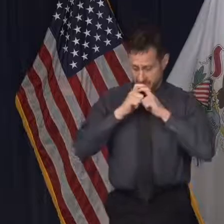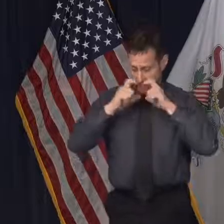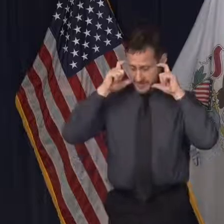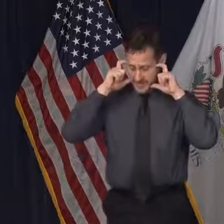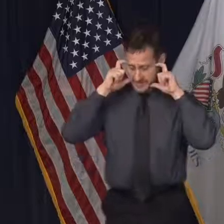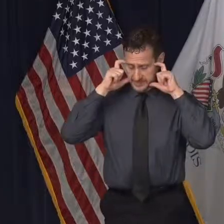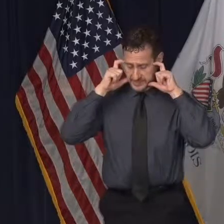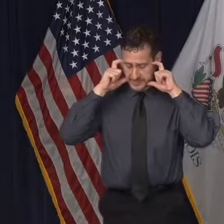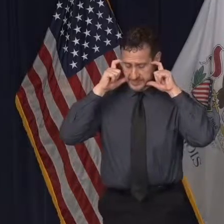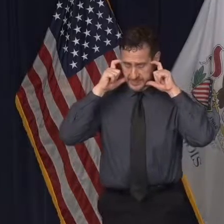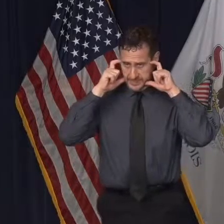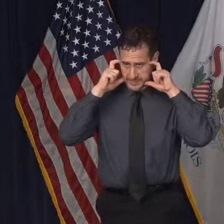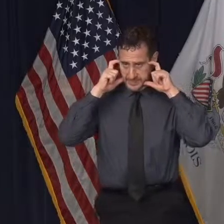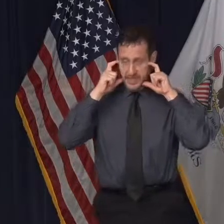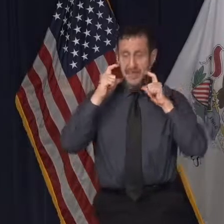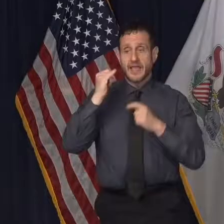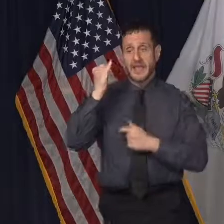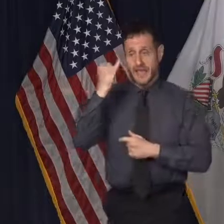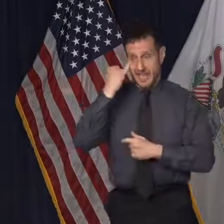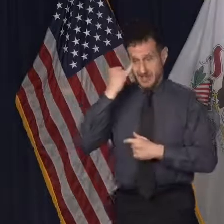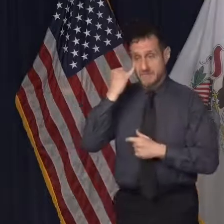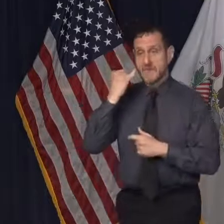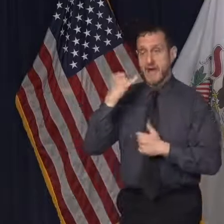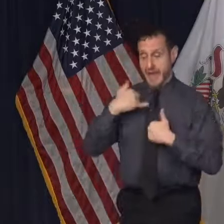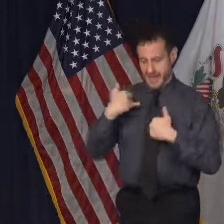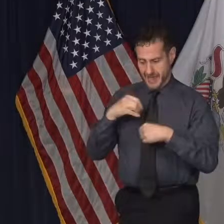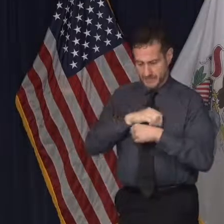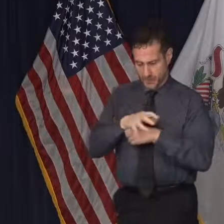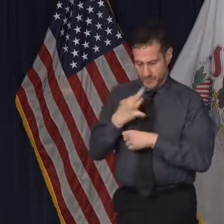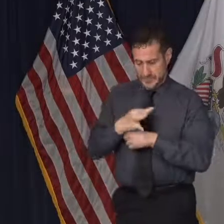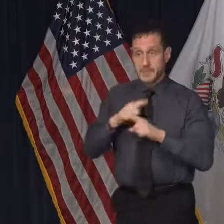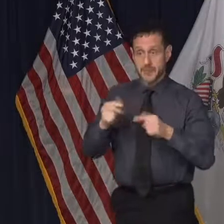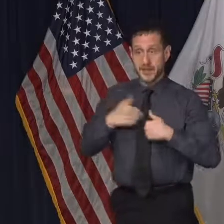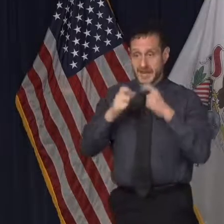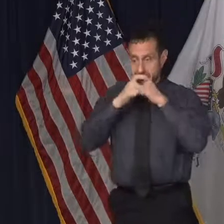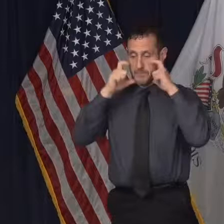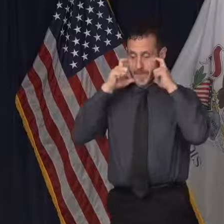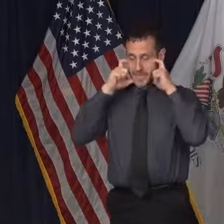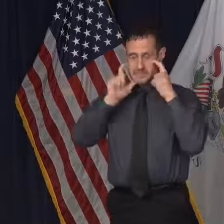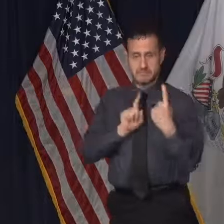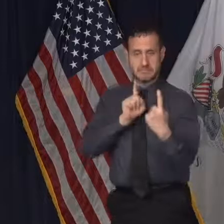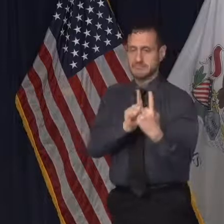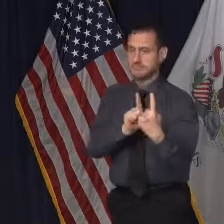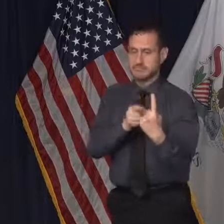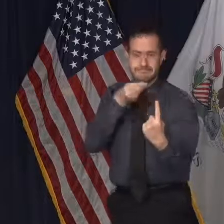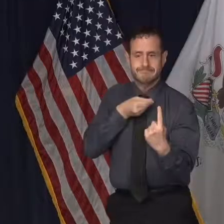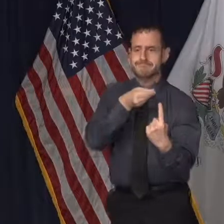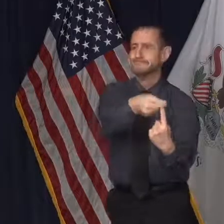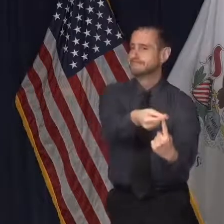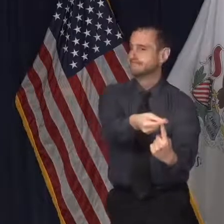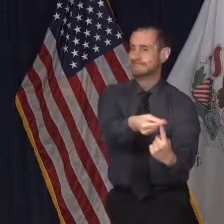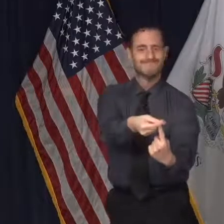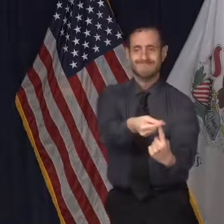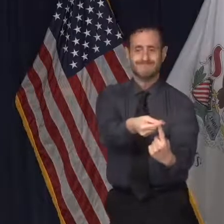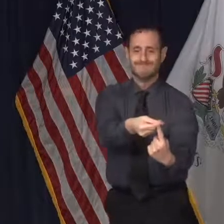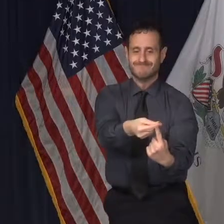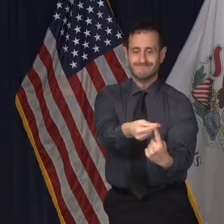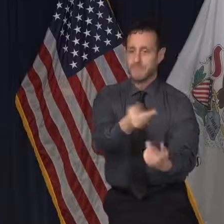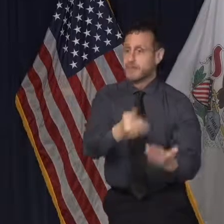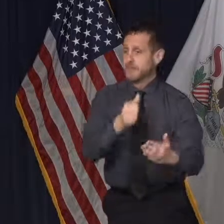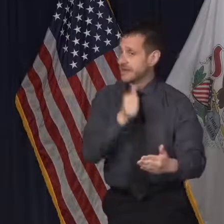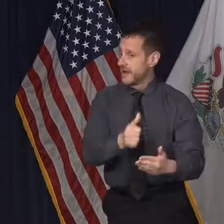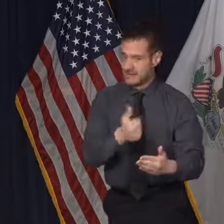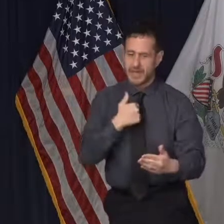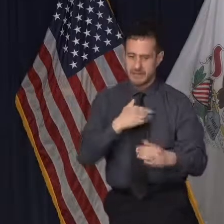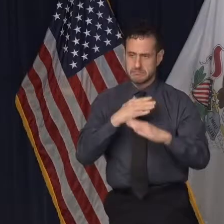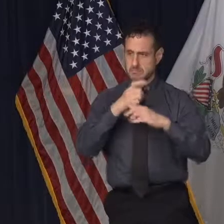actual infection was already in place and transmission did not occur. There was a man that flew from China to